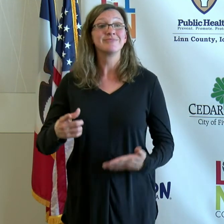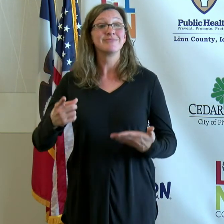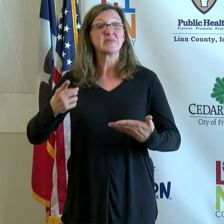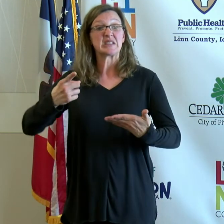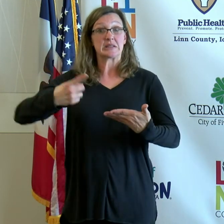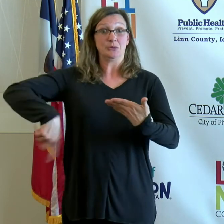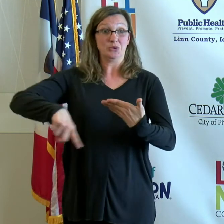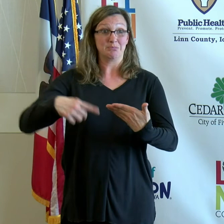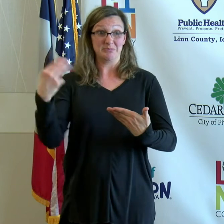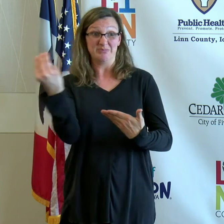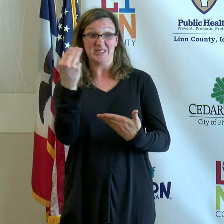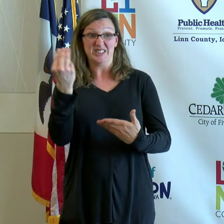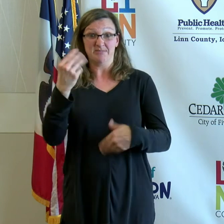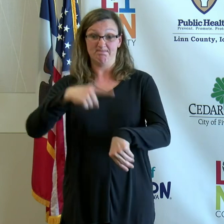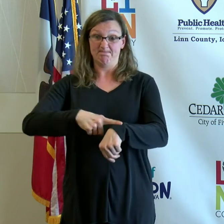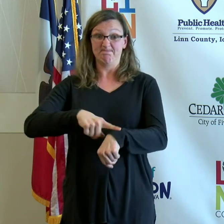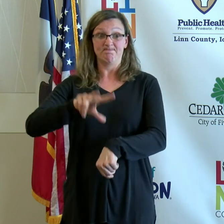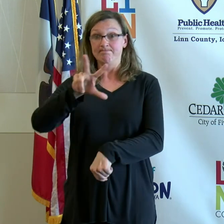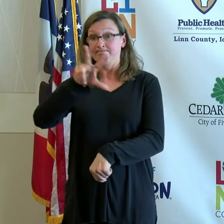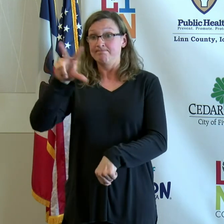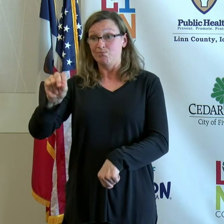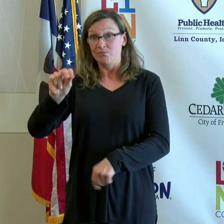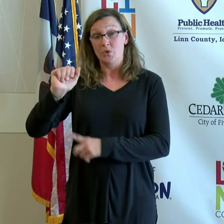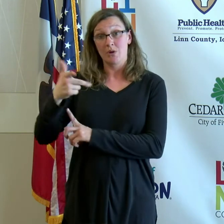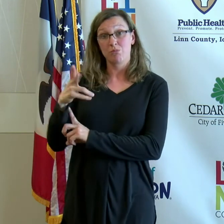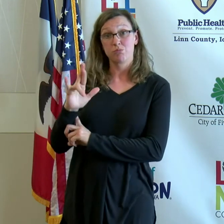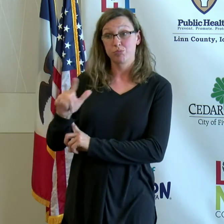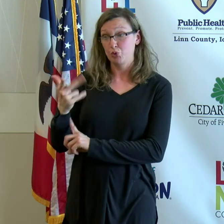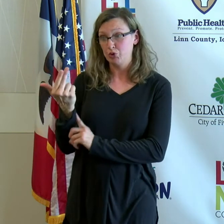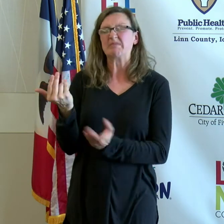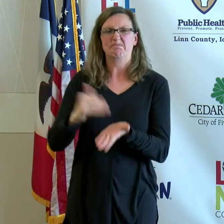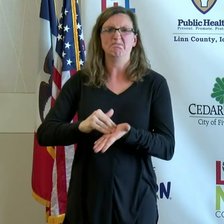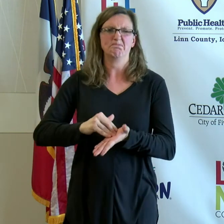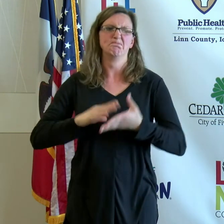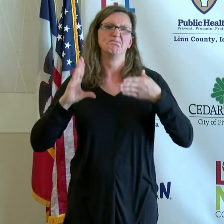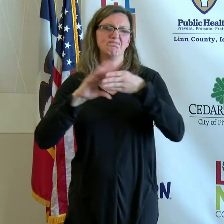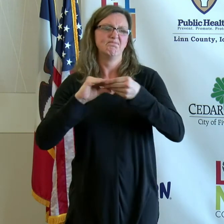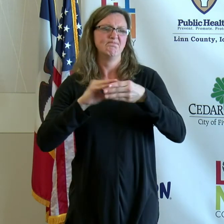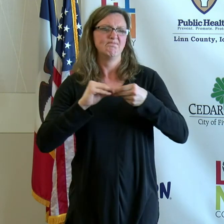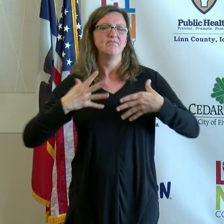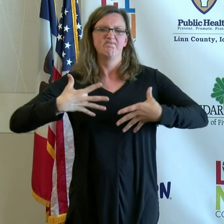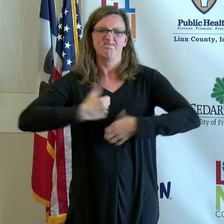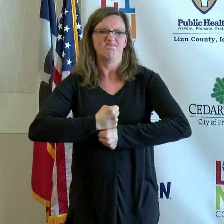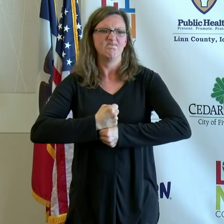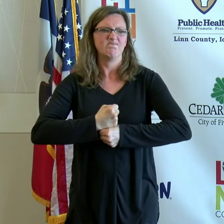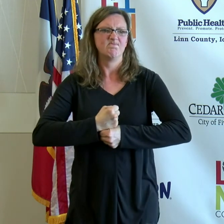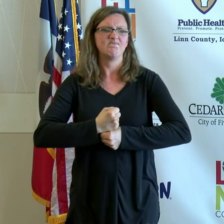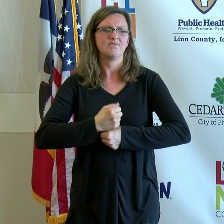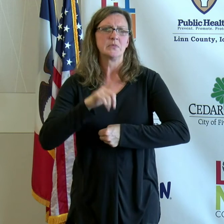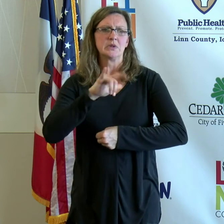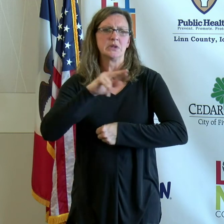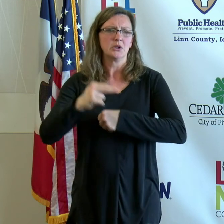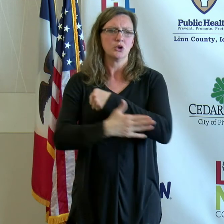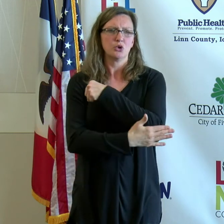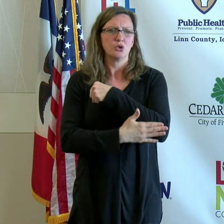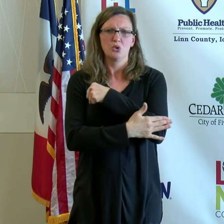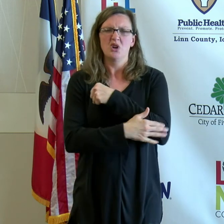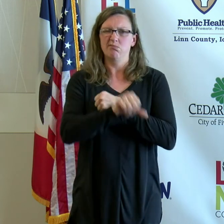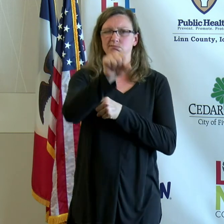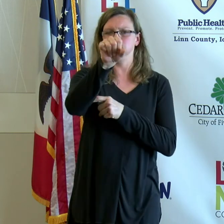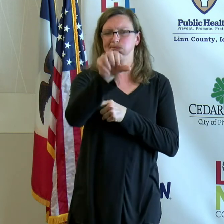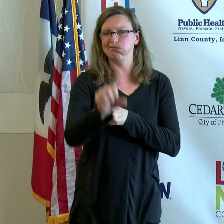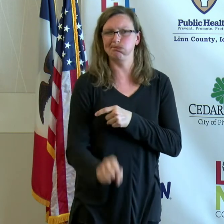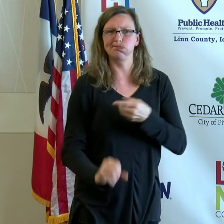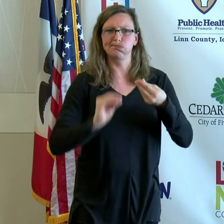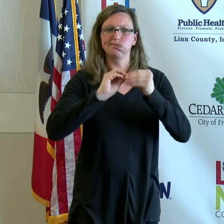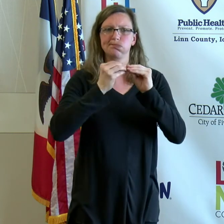April 13th at 3:30. Just in summary, I'd like to briefly summarize our Linn County metrics. We're currently at